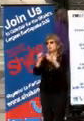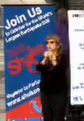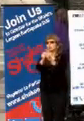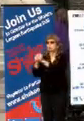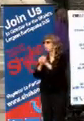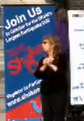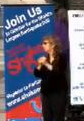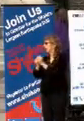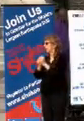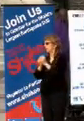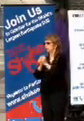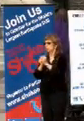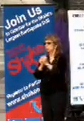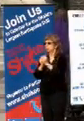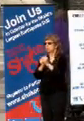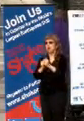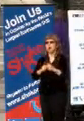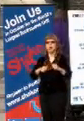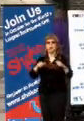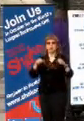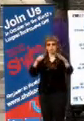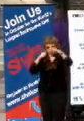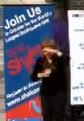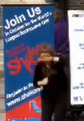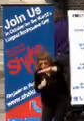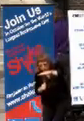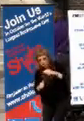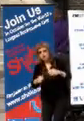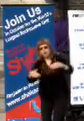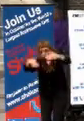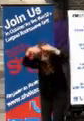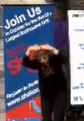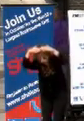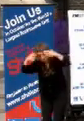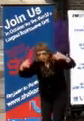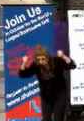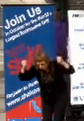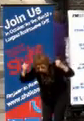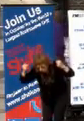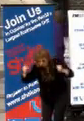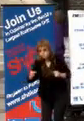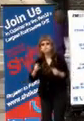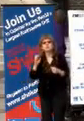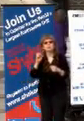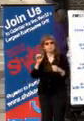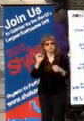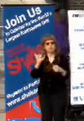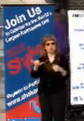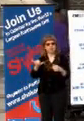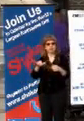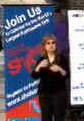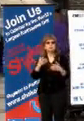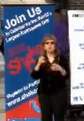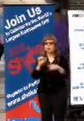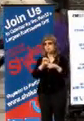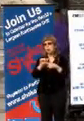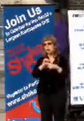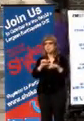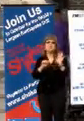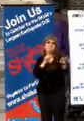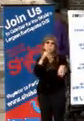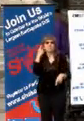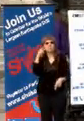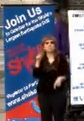cover, and hold on. That is why practicing drop, cover, and hold on today is more than a feel-good